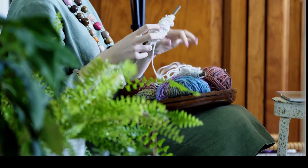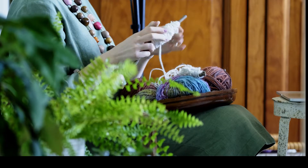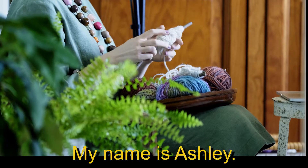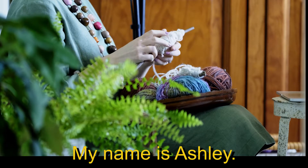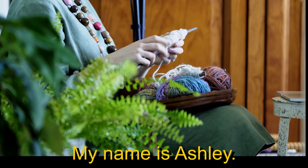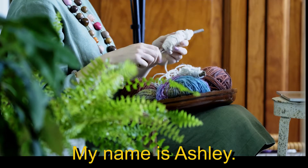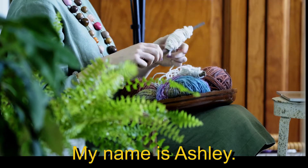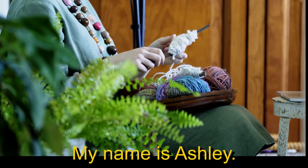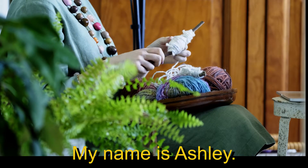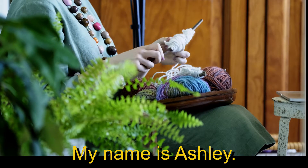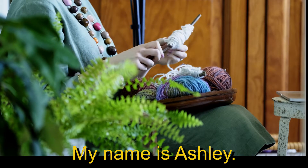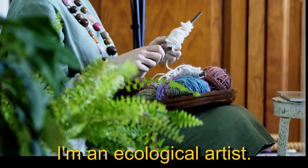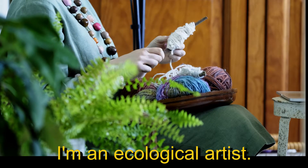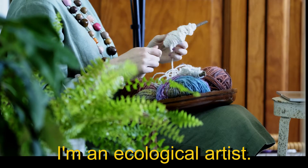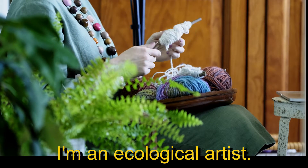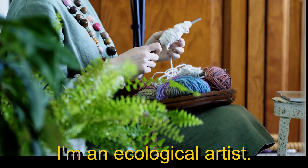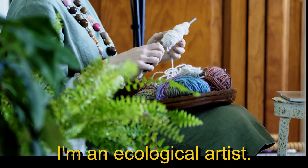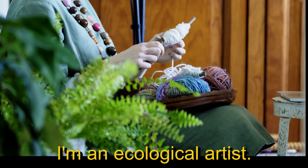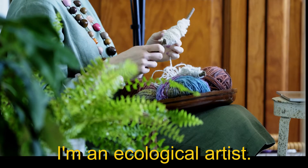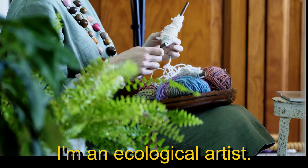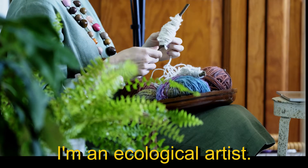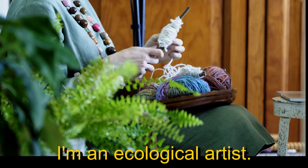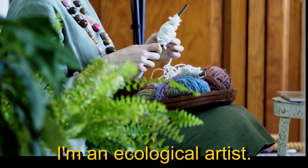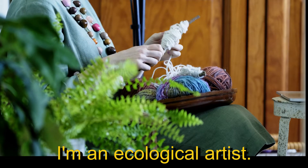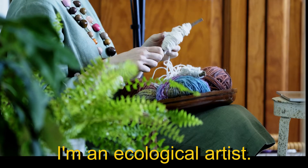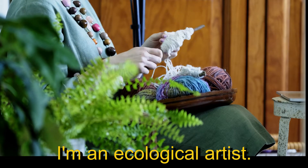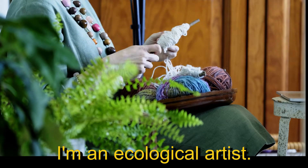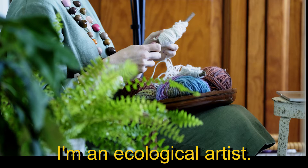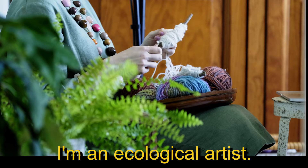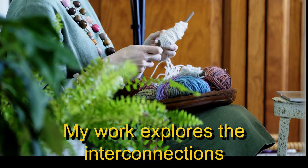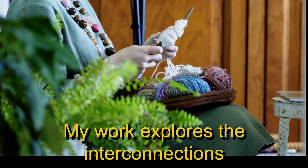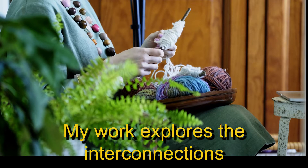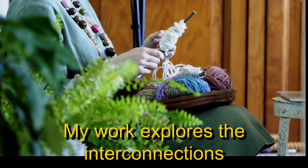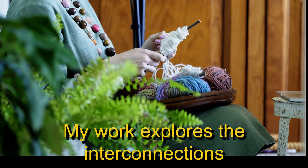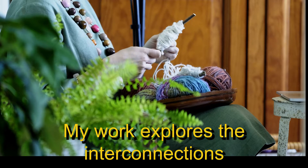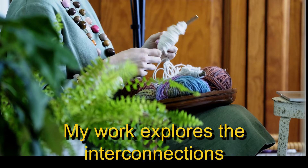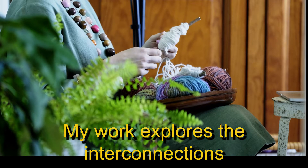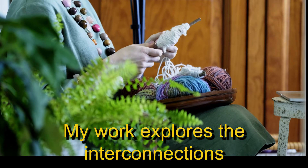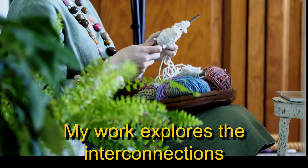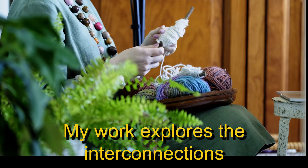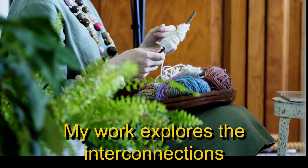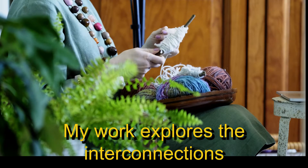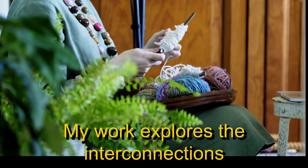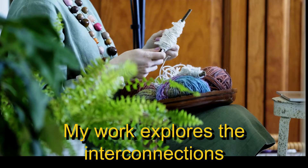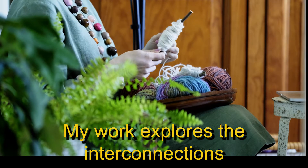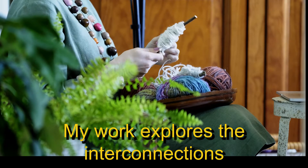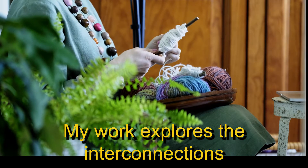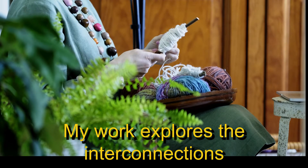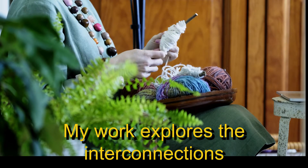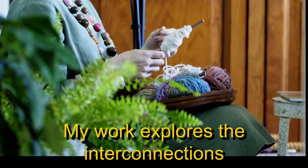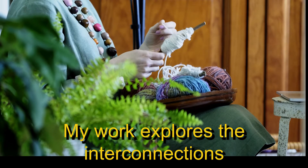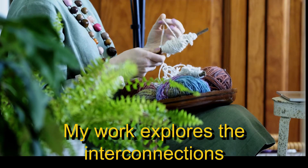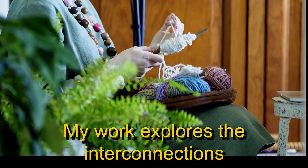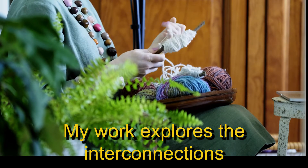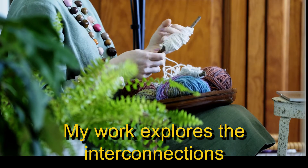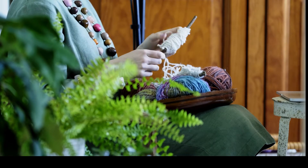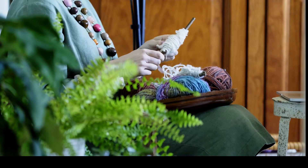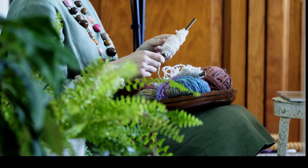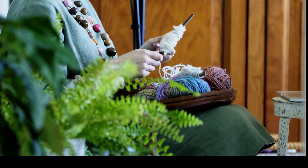My name is Ashleigh. I am an ecological artist. My work explores the interconnections between humans and nature.